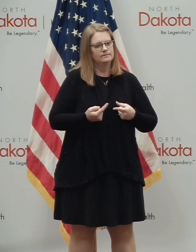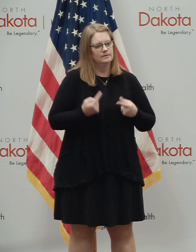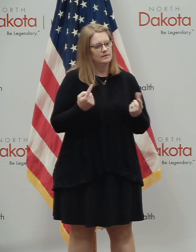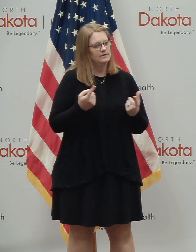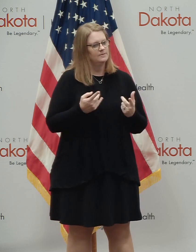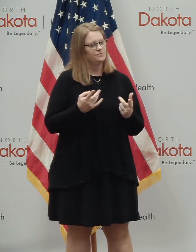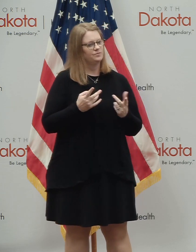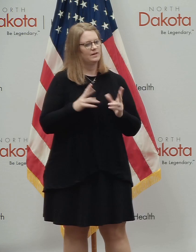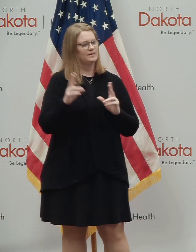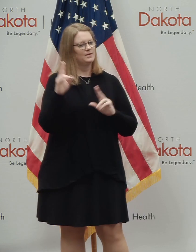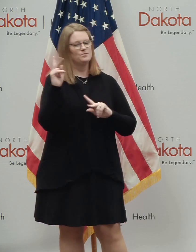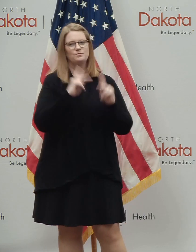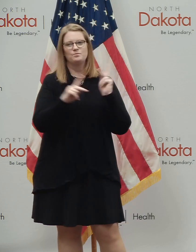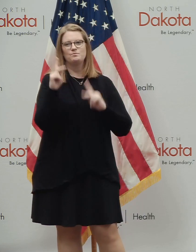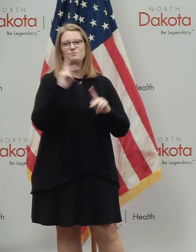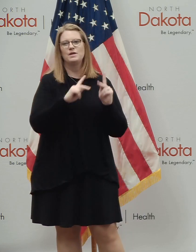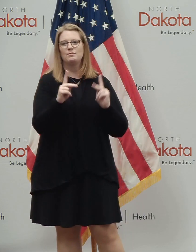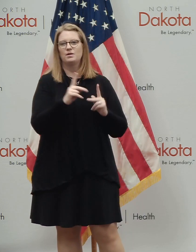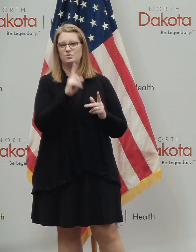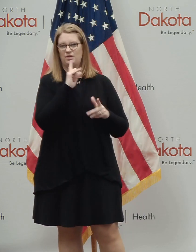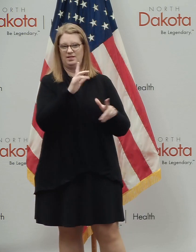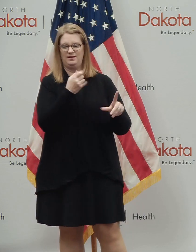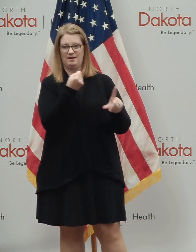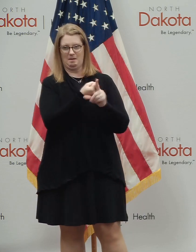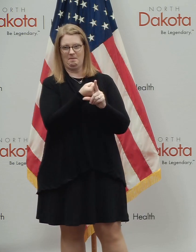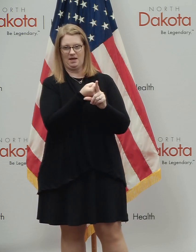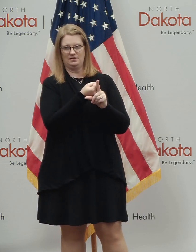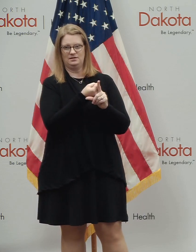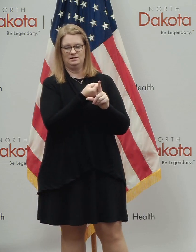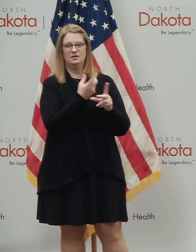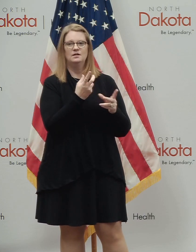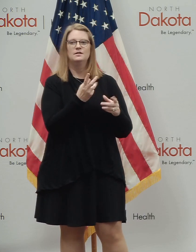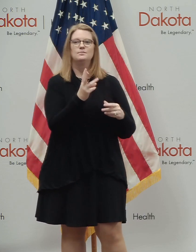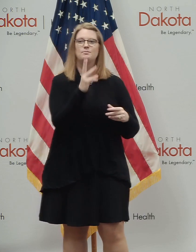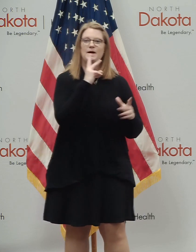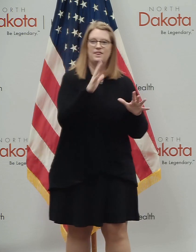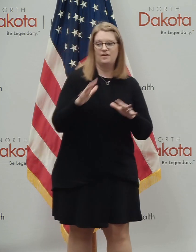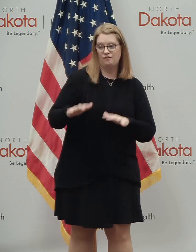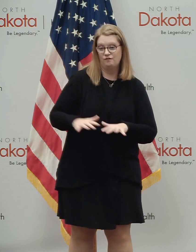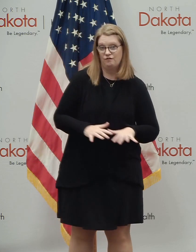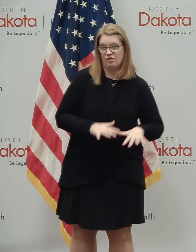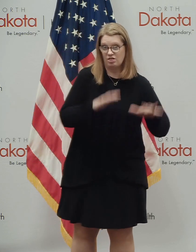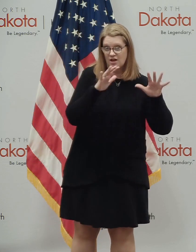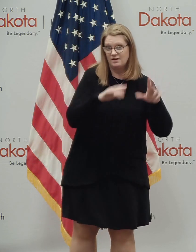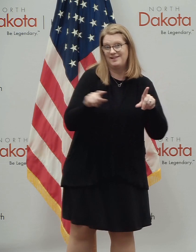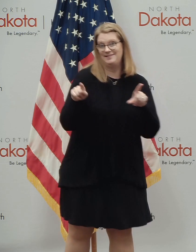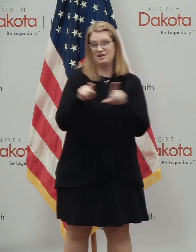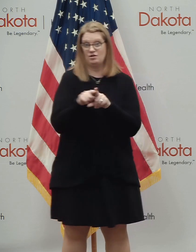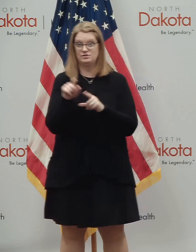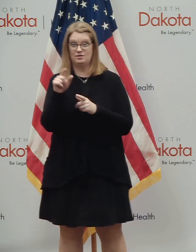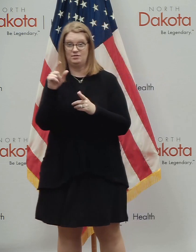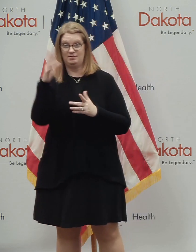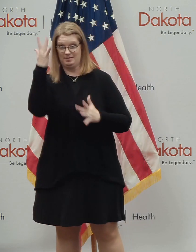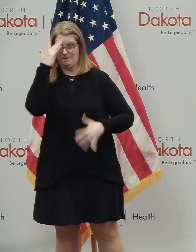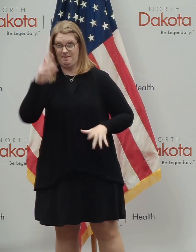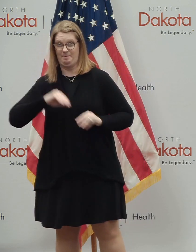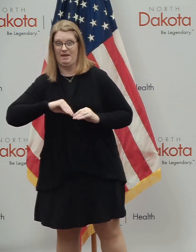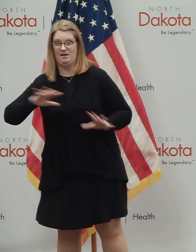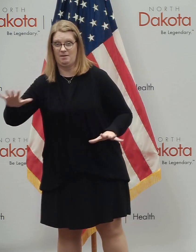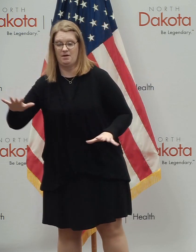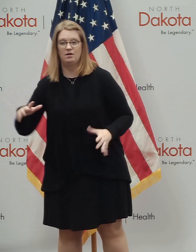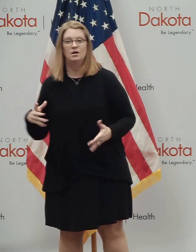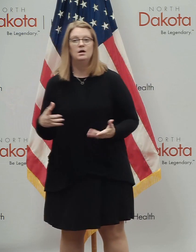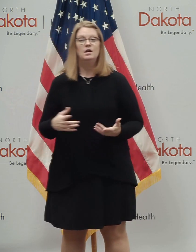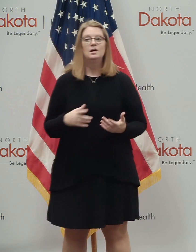that were directly and massively impacted by the floods and then the pandemic. But this grant